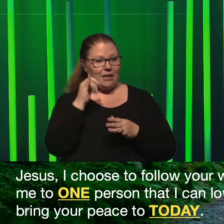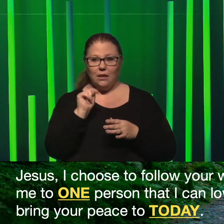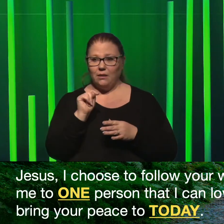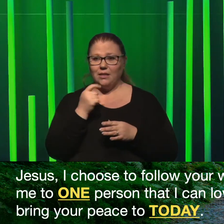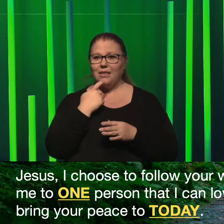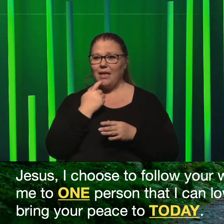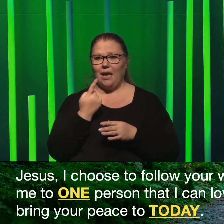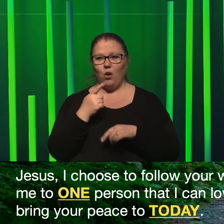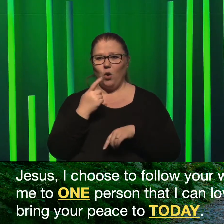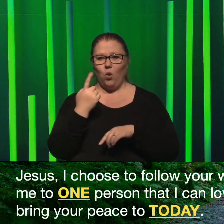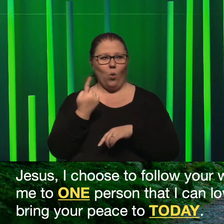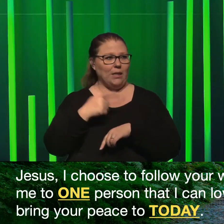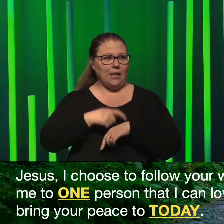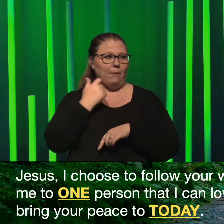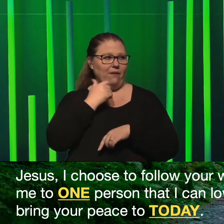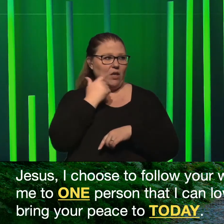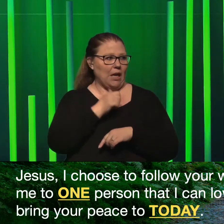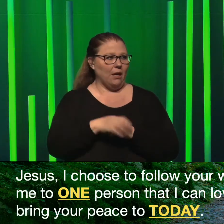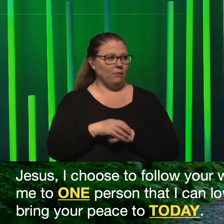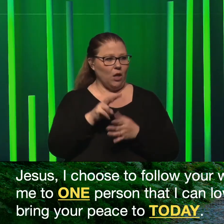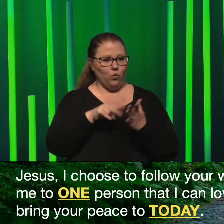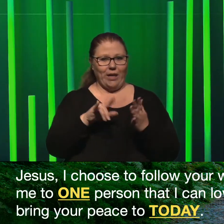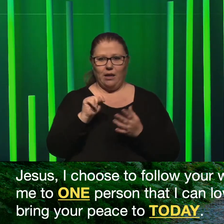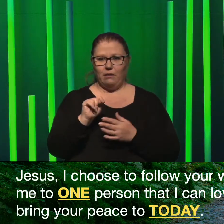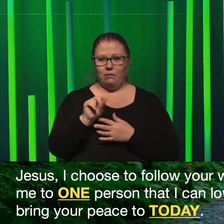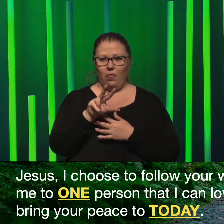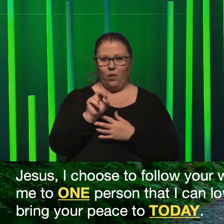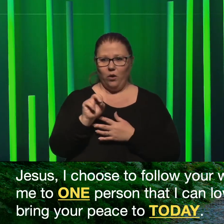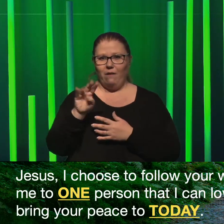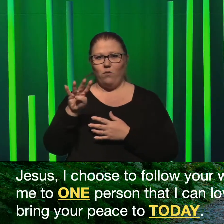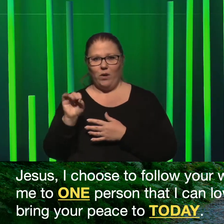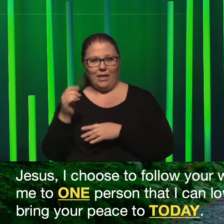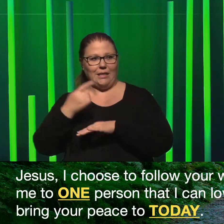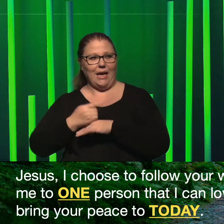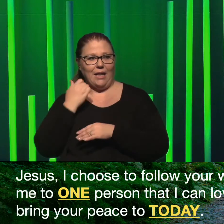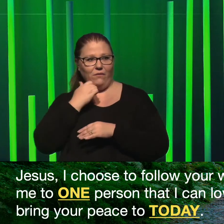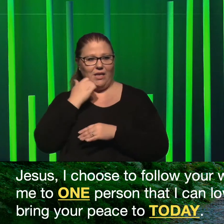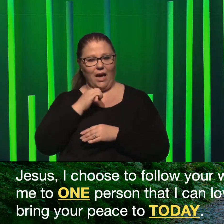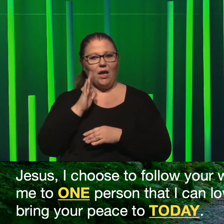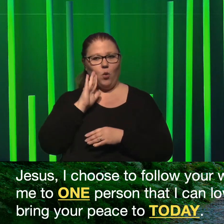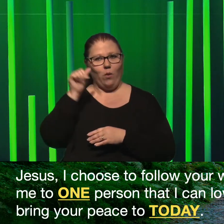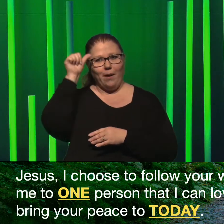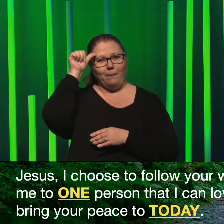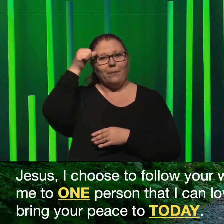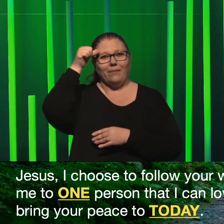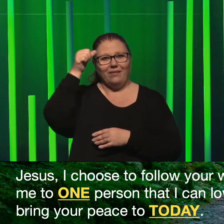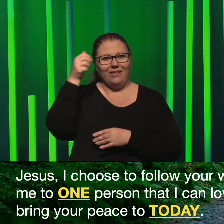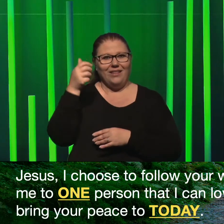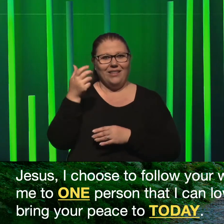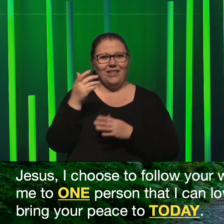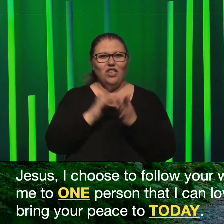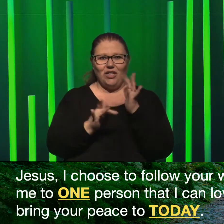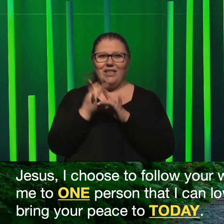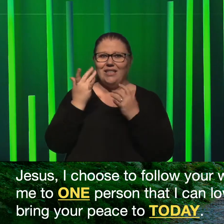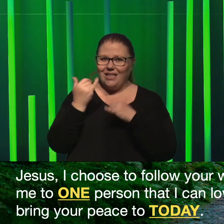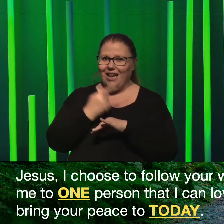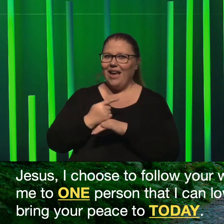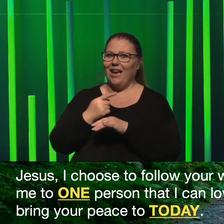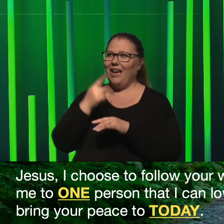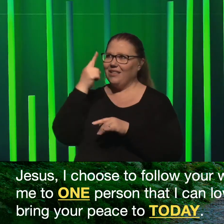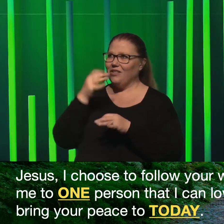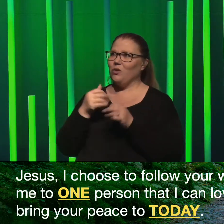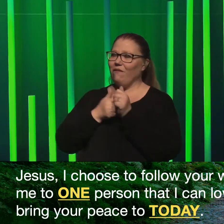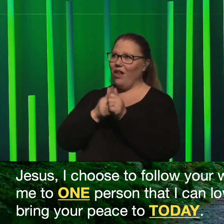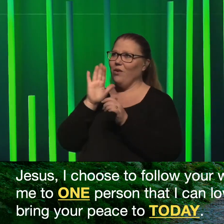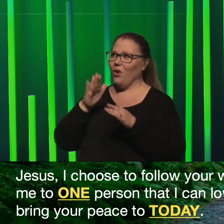once a day. Read it. You know, you read that thing for 30 or 40 days every day, you'll get it. Jesus, today, I choose to follow your